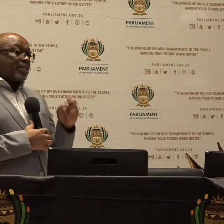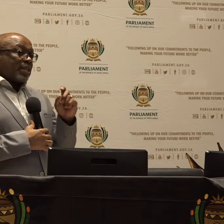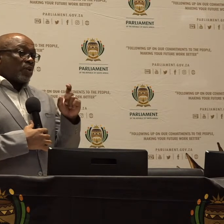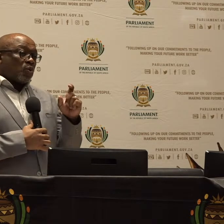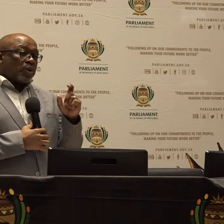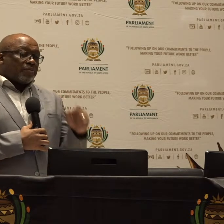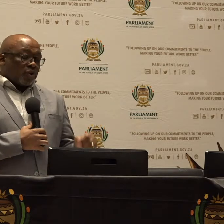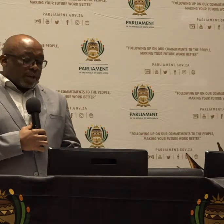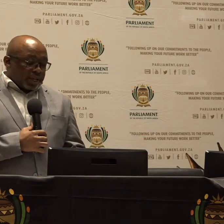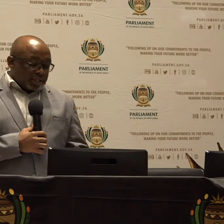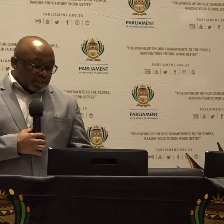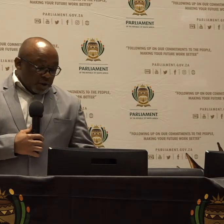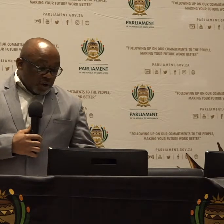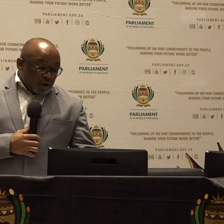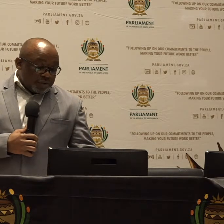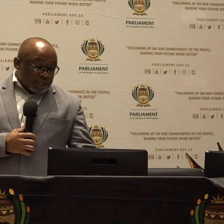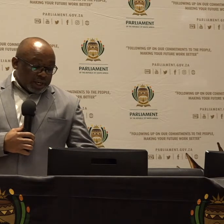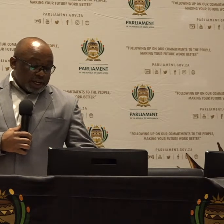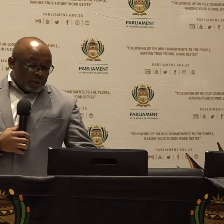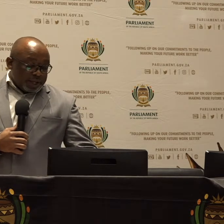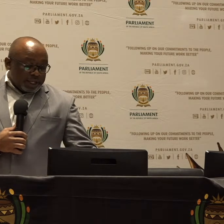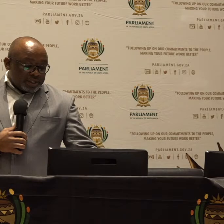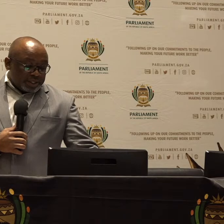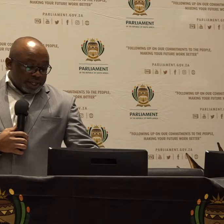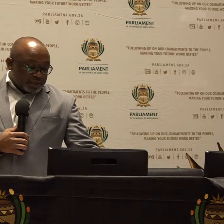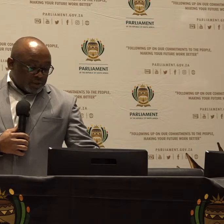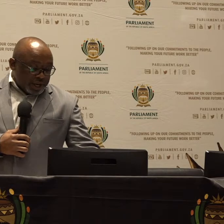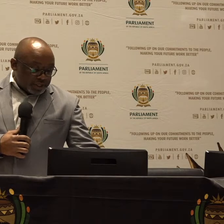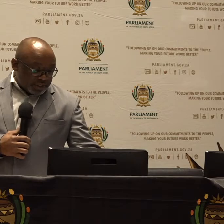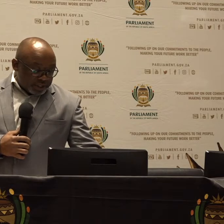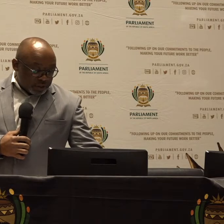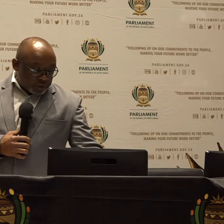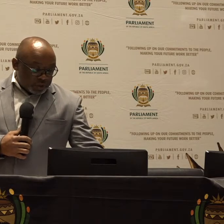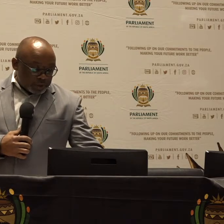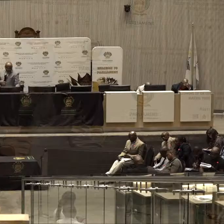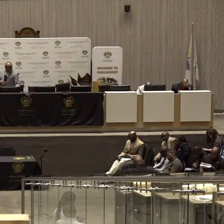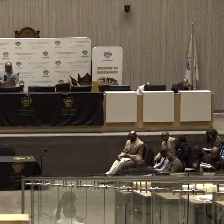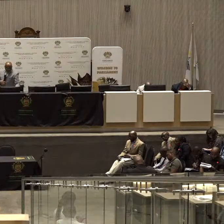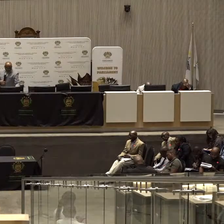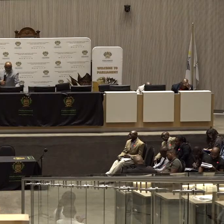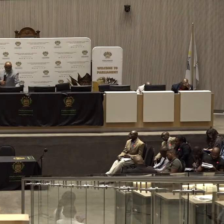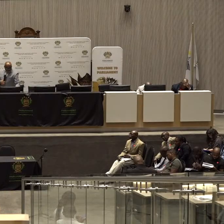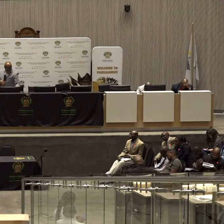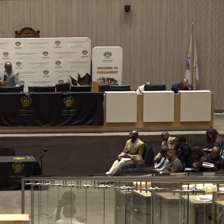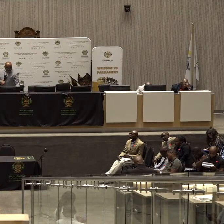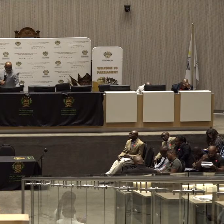whatever case that could have occurred on the railway incidents or accidents